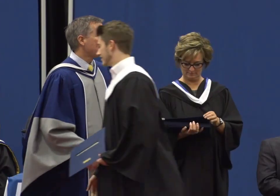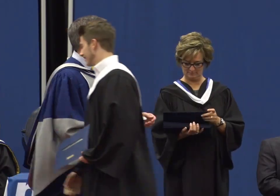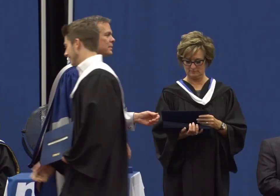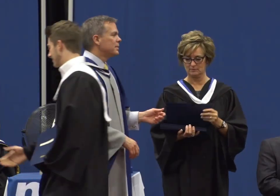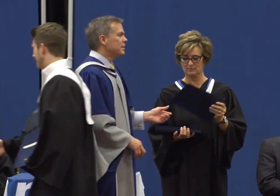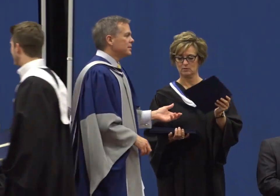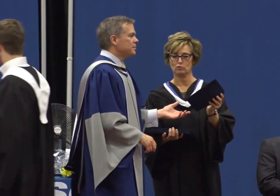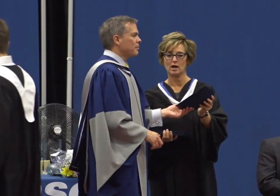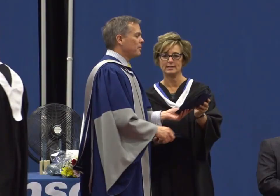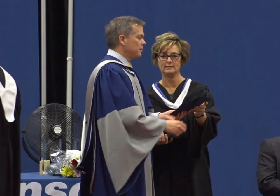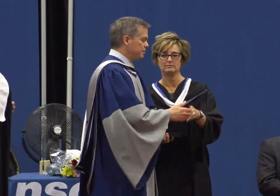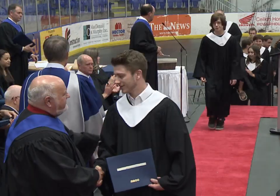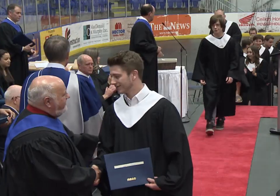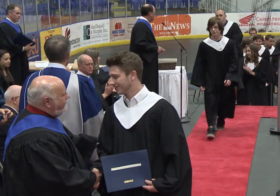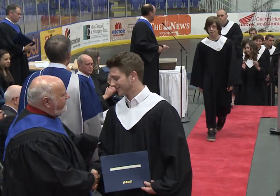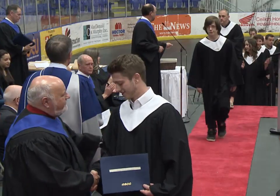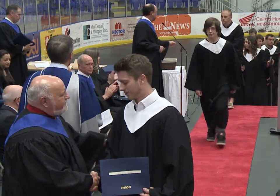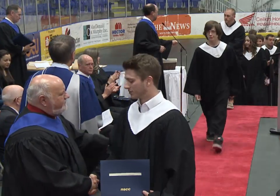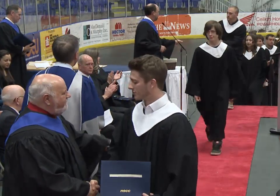Ryan Dixon.